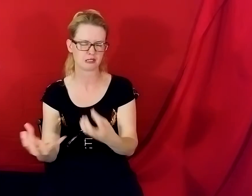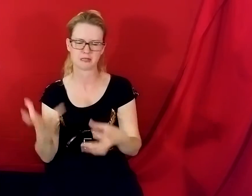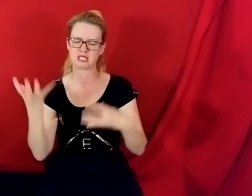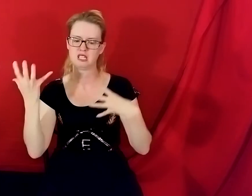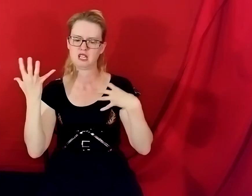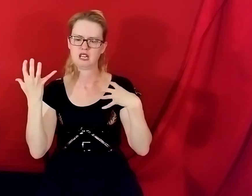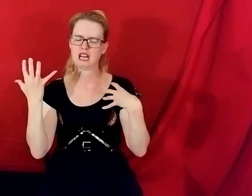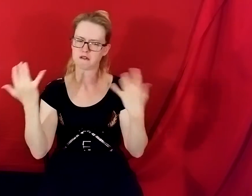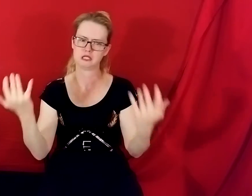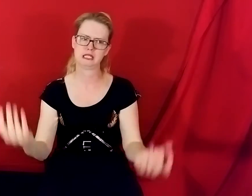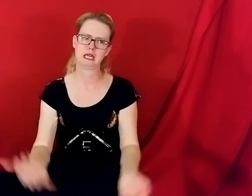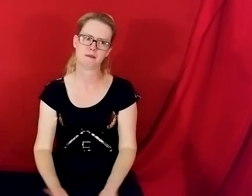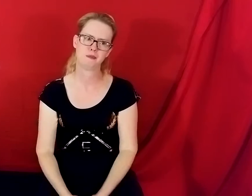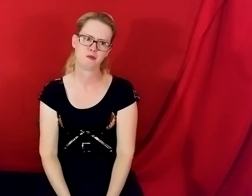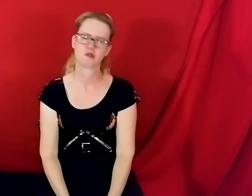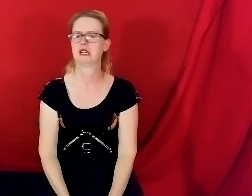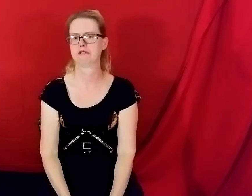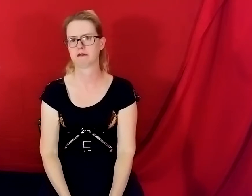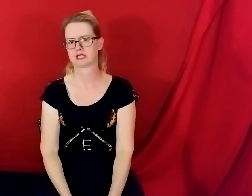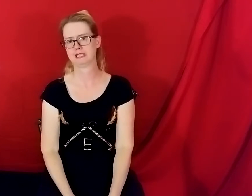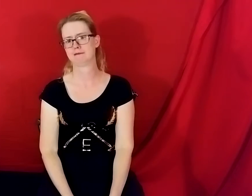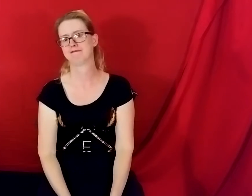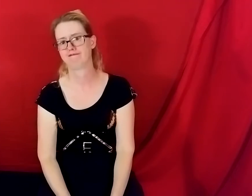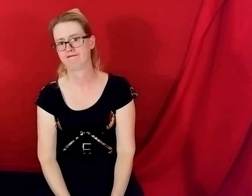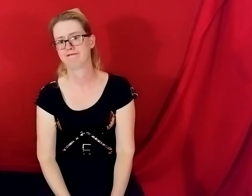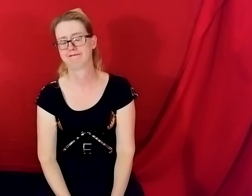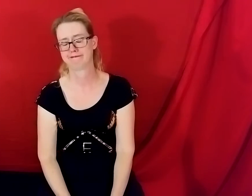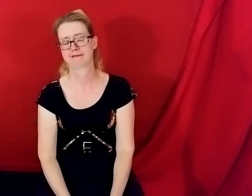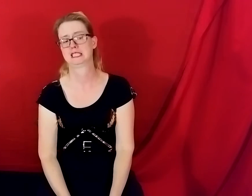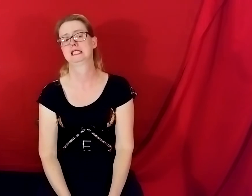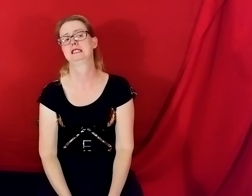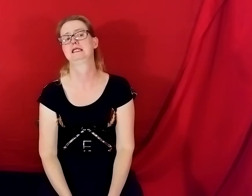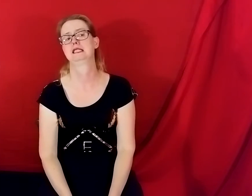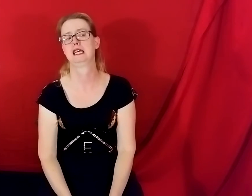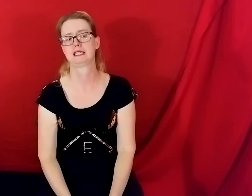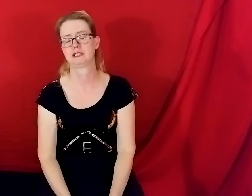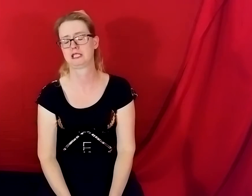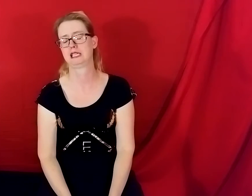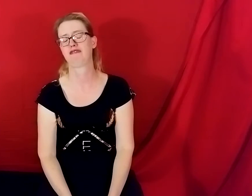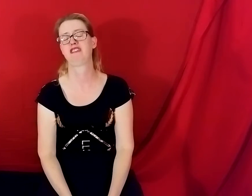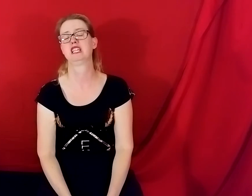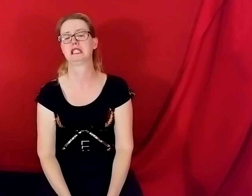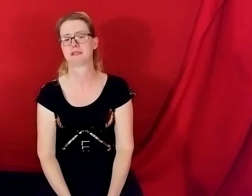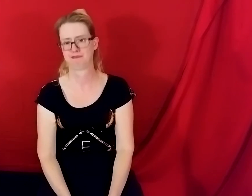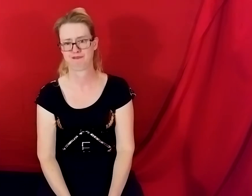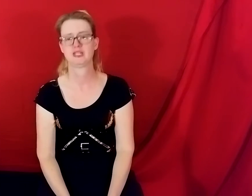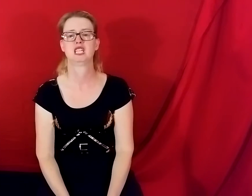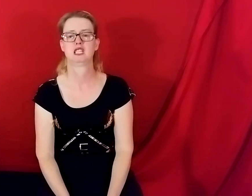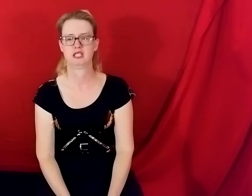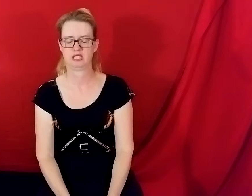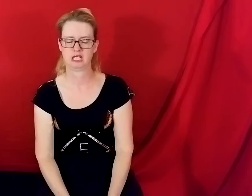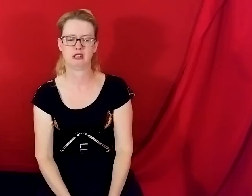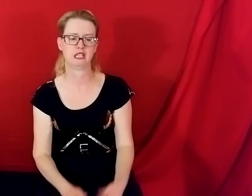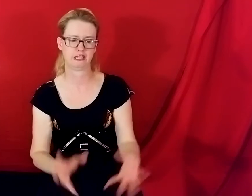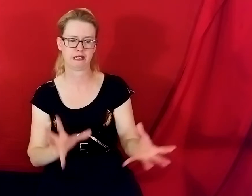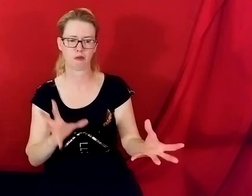i go on yeah grab another one coming out i just feel it there the way they